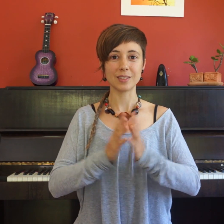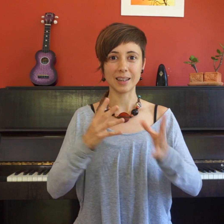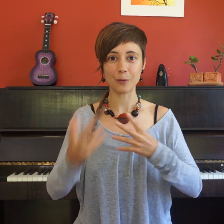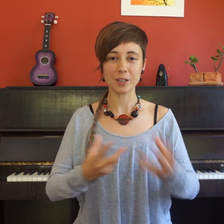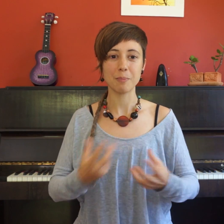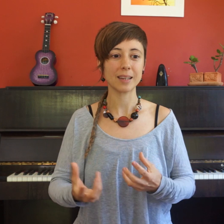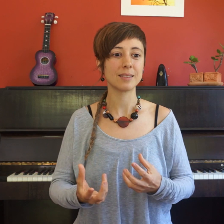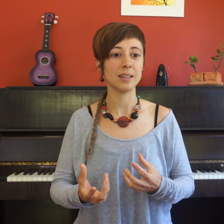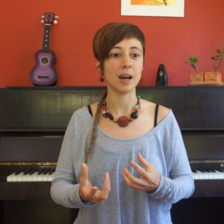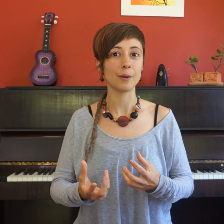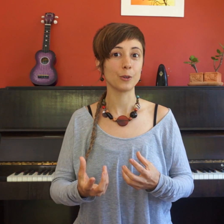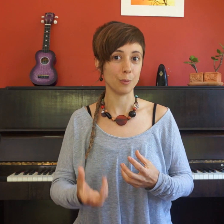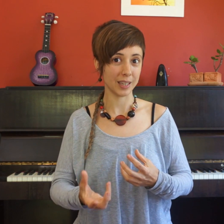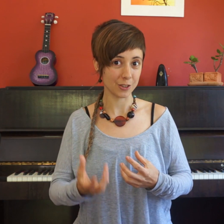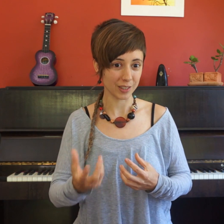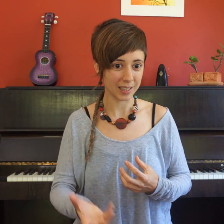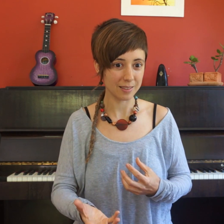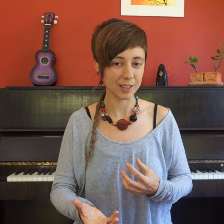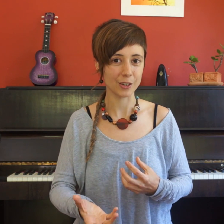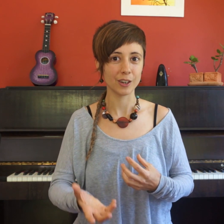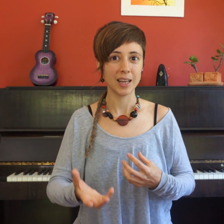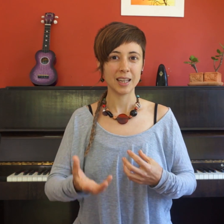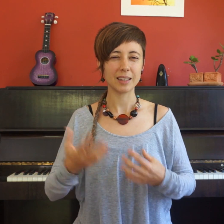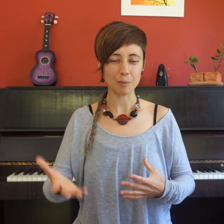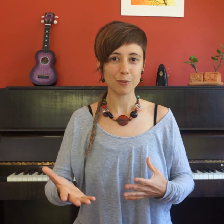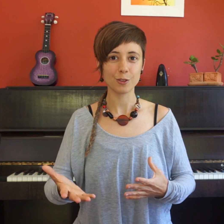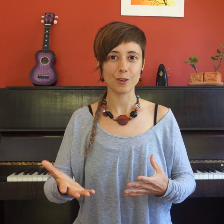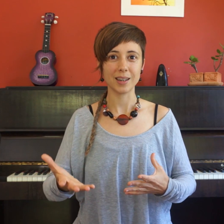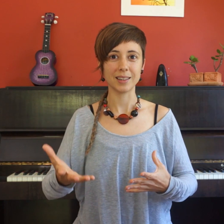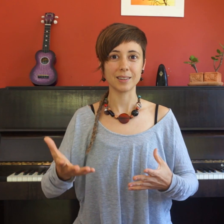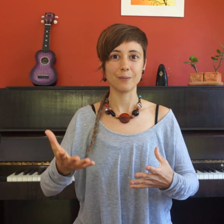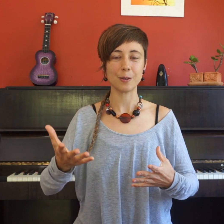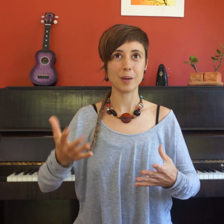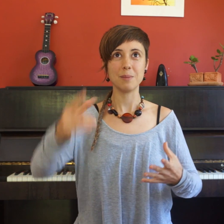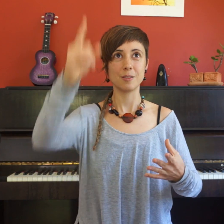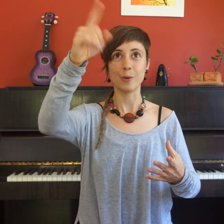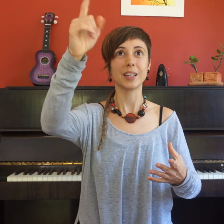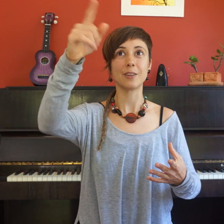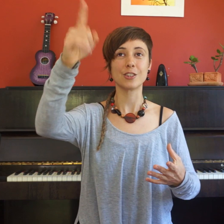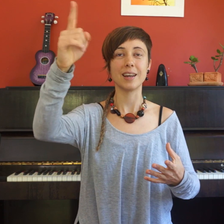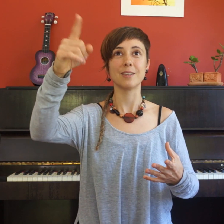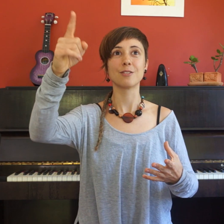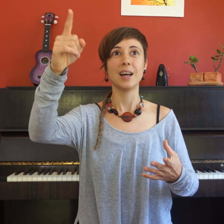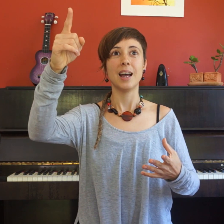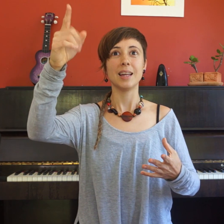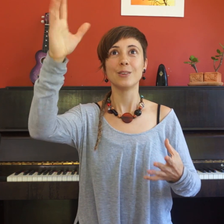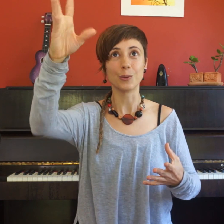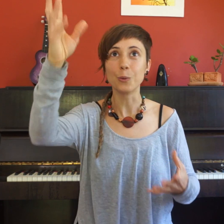sign language makes communication easier. It can be frustrating when a baby is pointing at a shelf and you don't know what